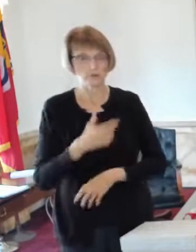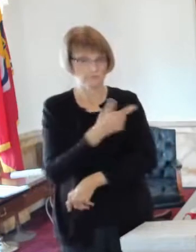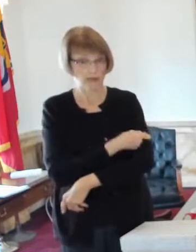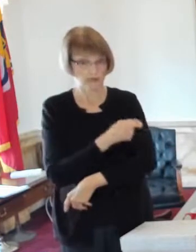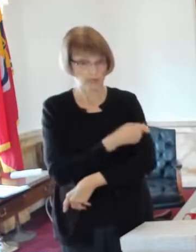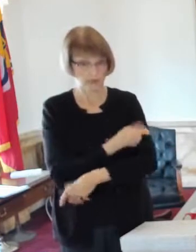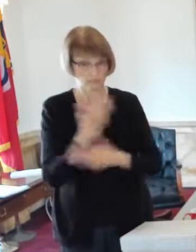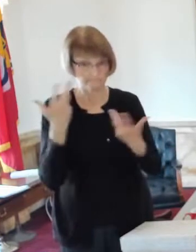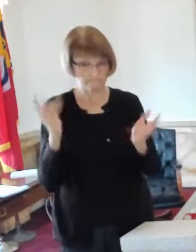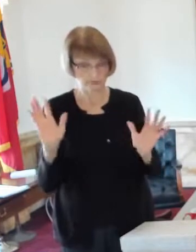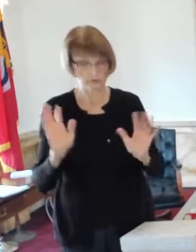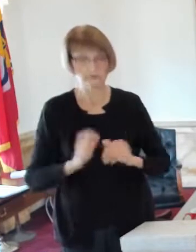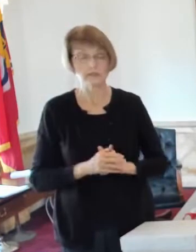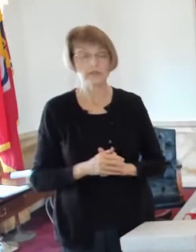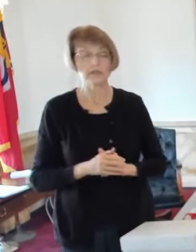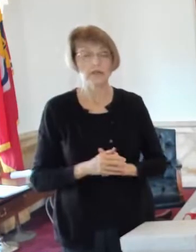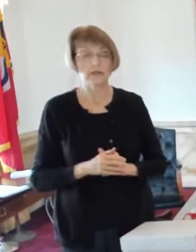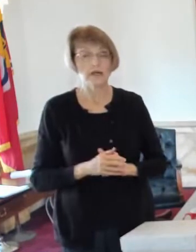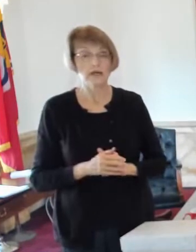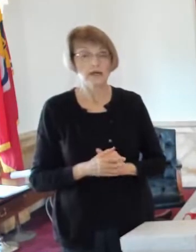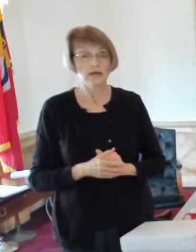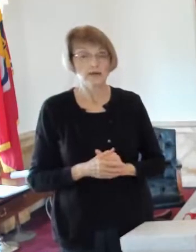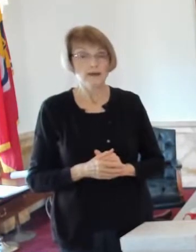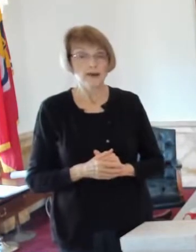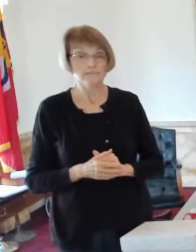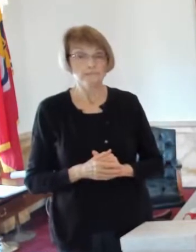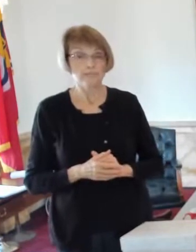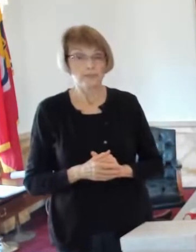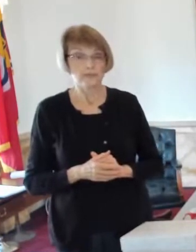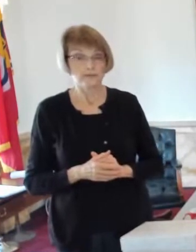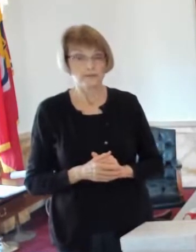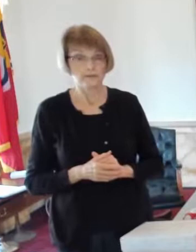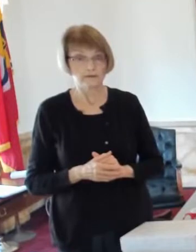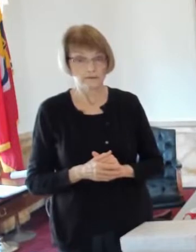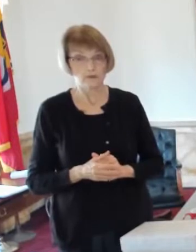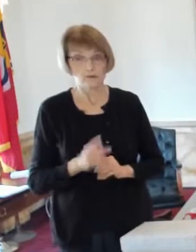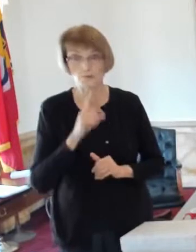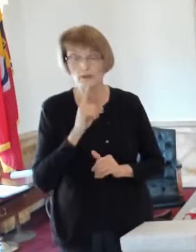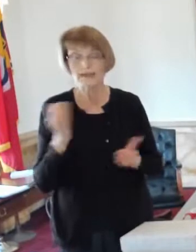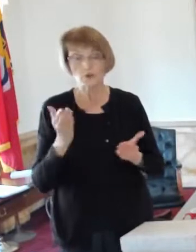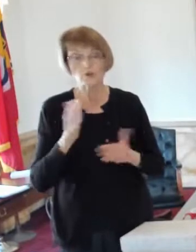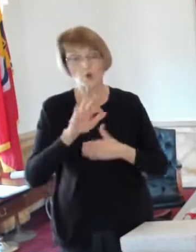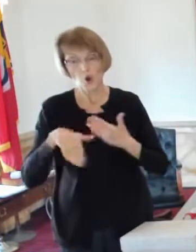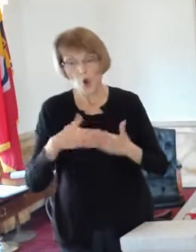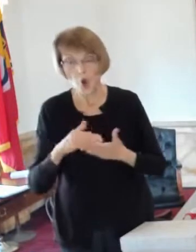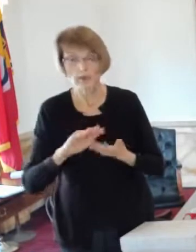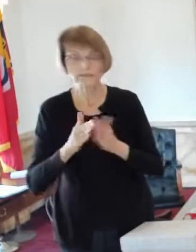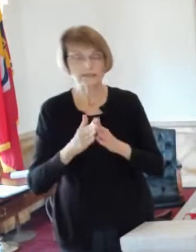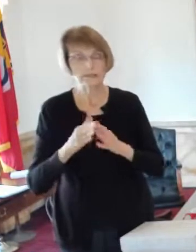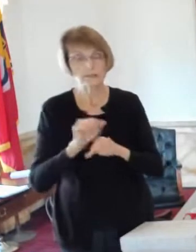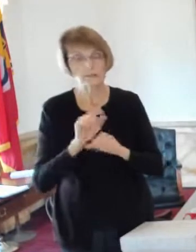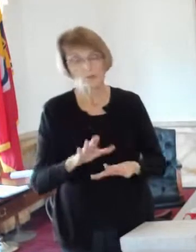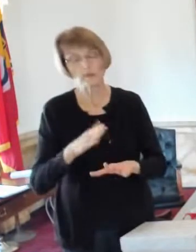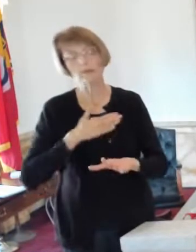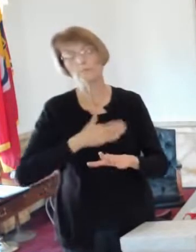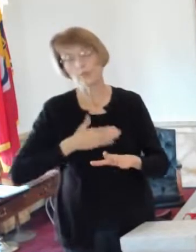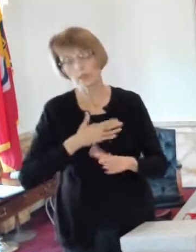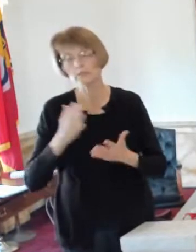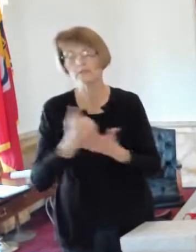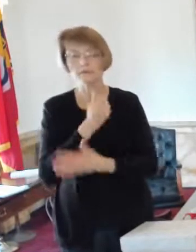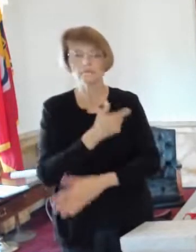vaccinations. That I think is, we are really encouraging all city employees to get vaccinated.